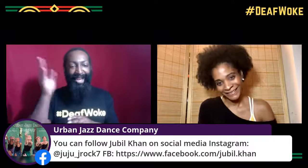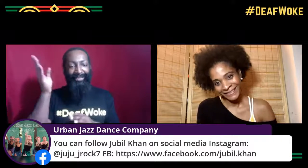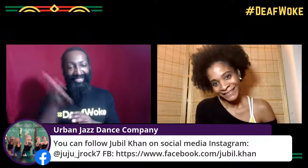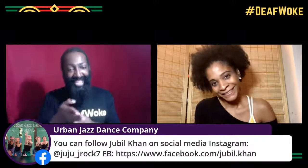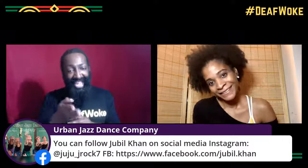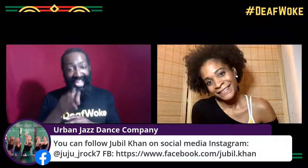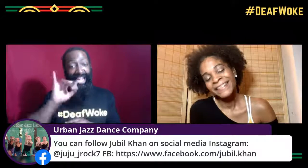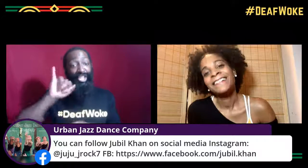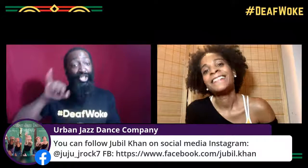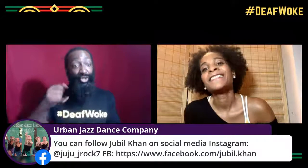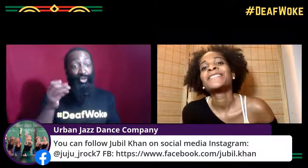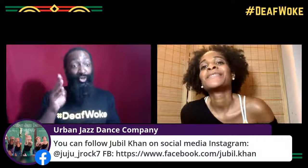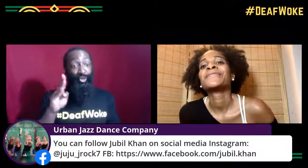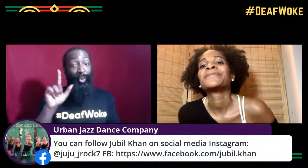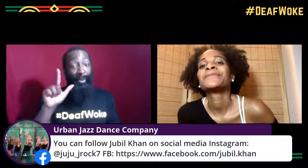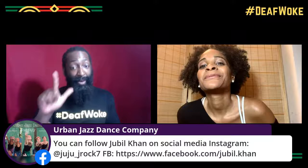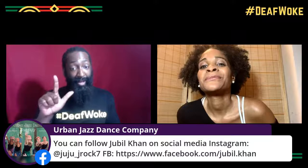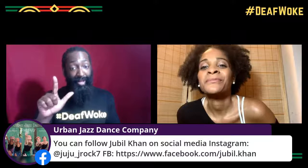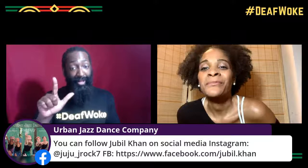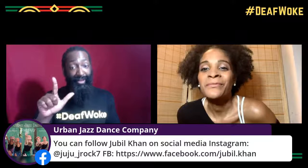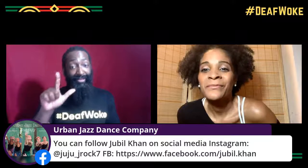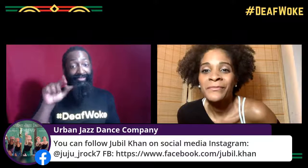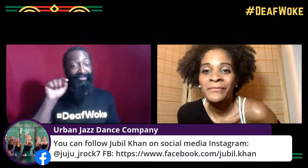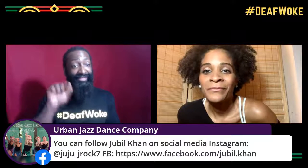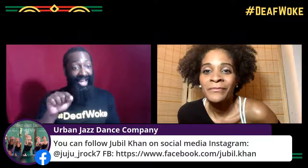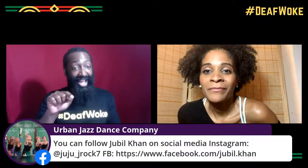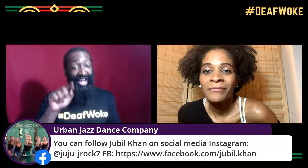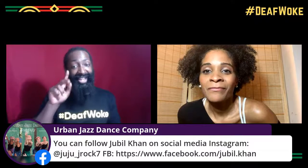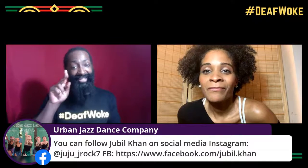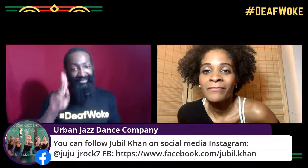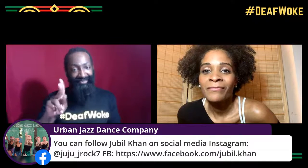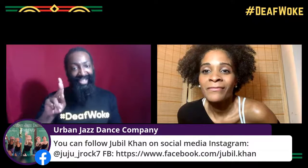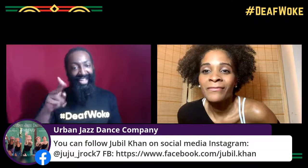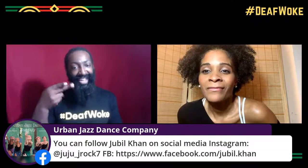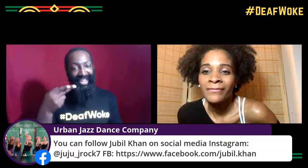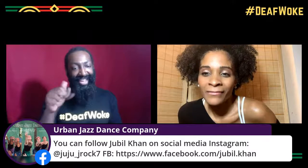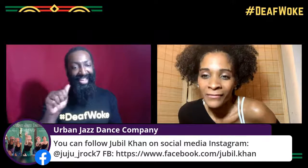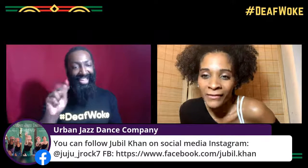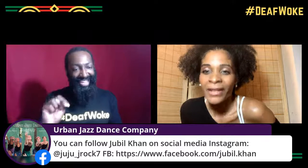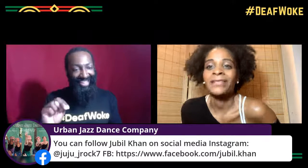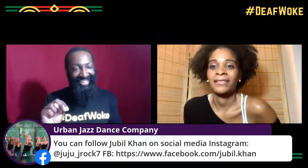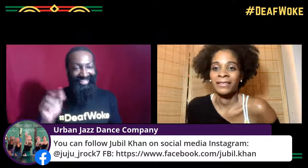well, y'all are probably familiar with the Facebook website name. So